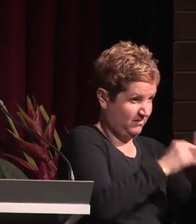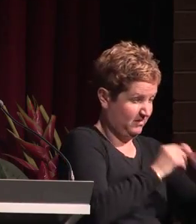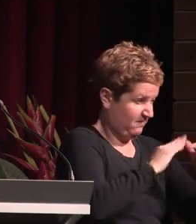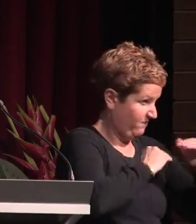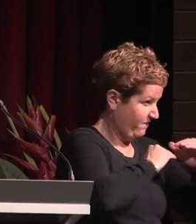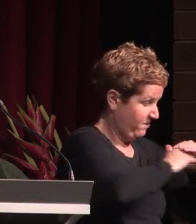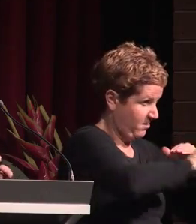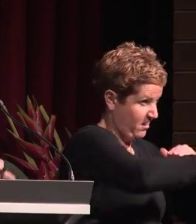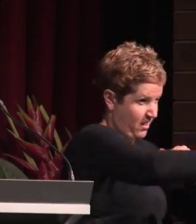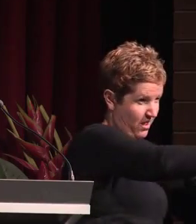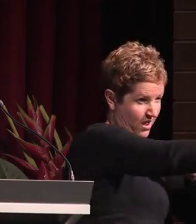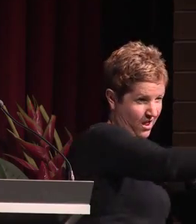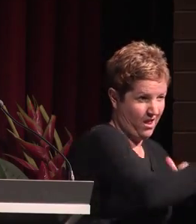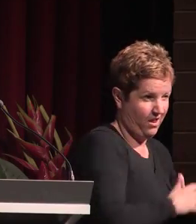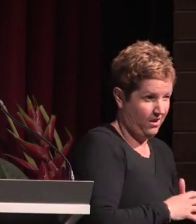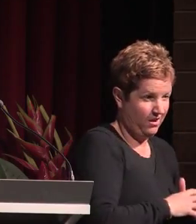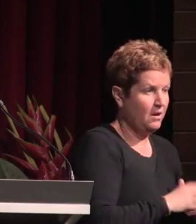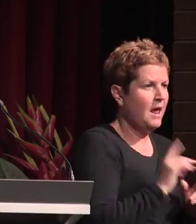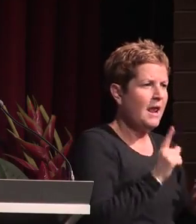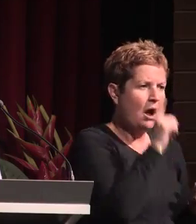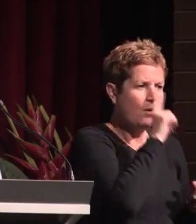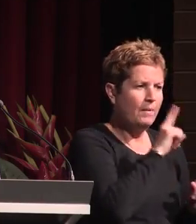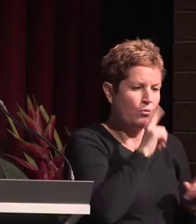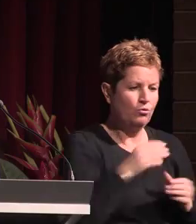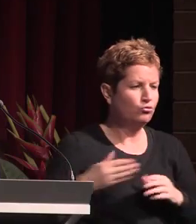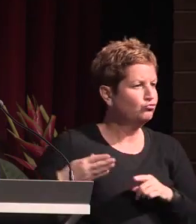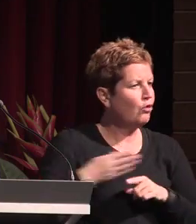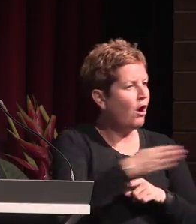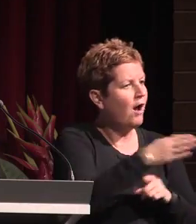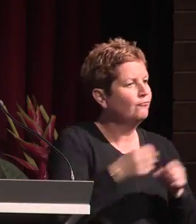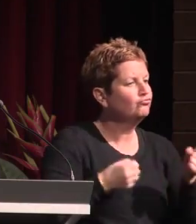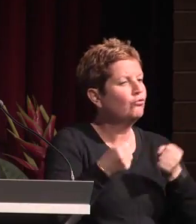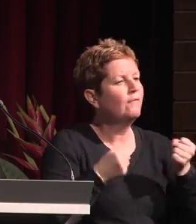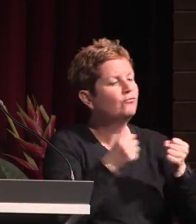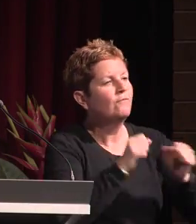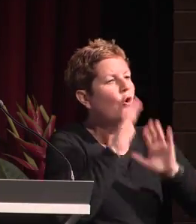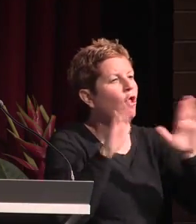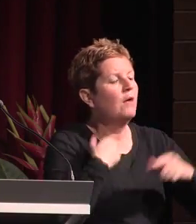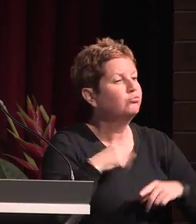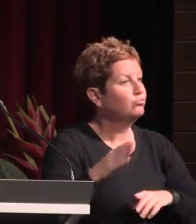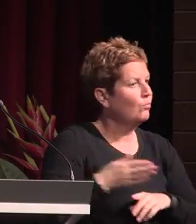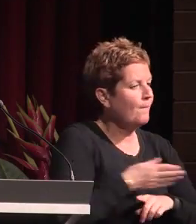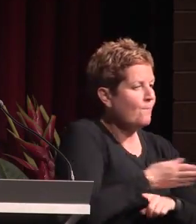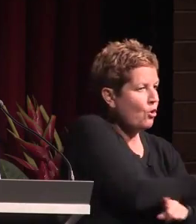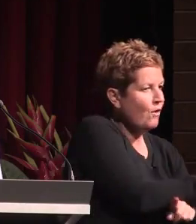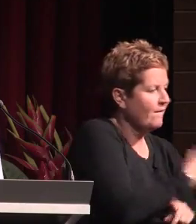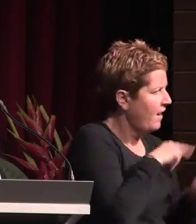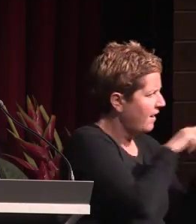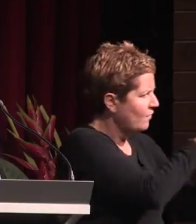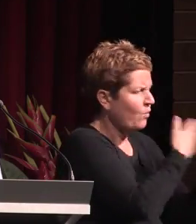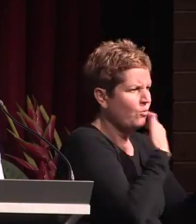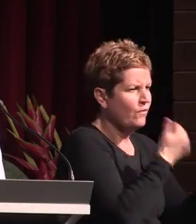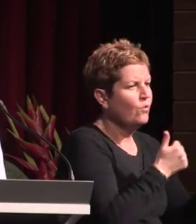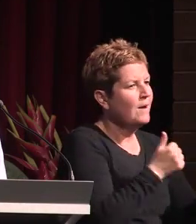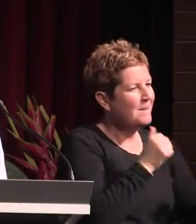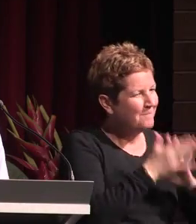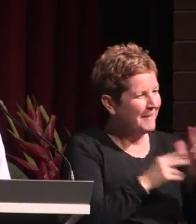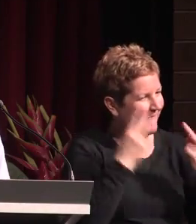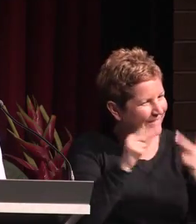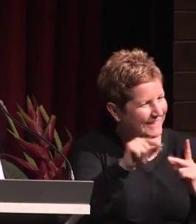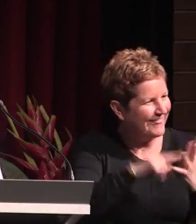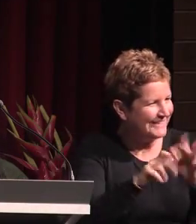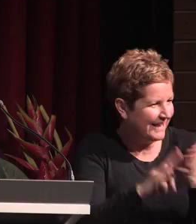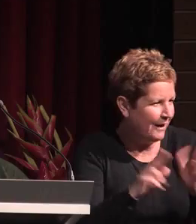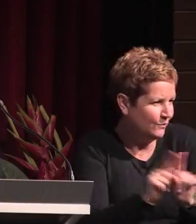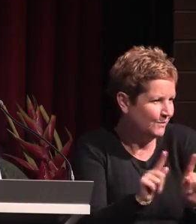the locals are starting to notice a lot of people stopping by the river, and it's creating a lot more tourism opportunities for the township. The